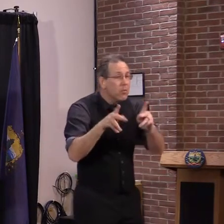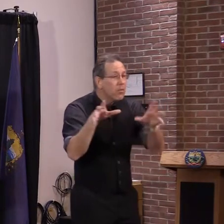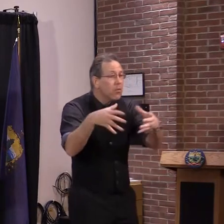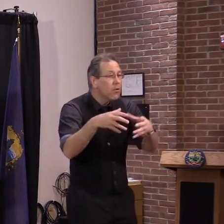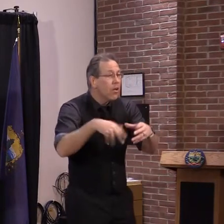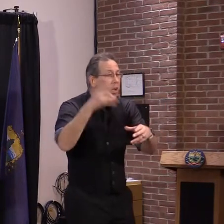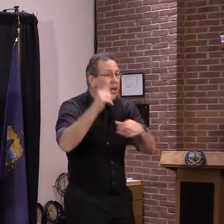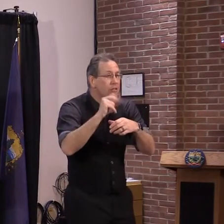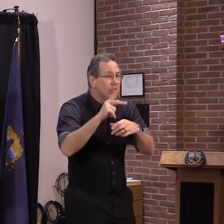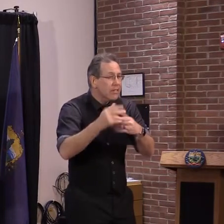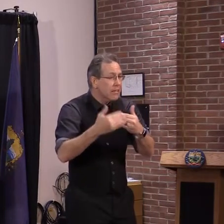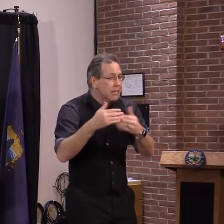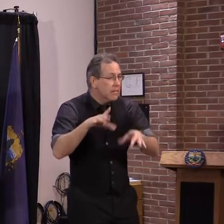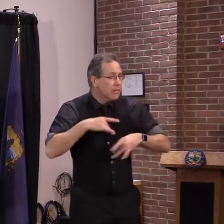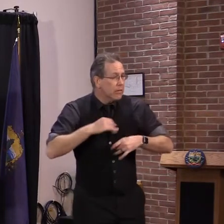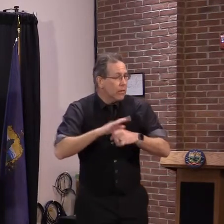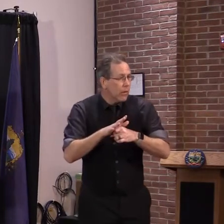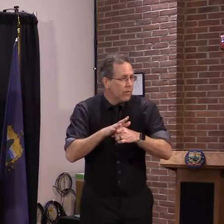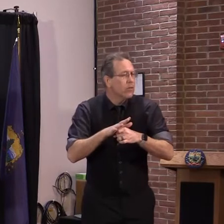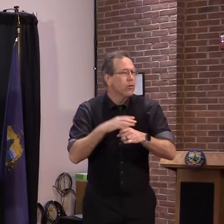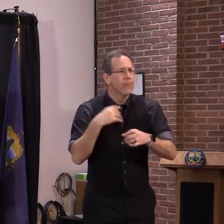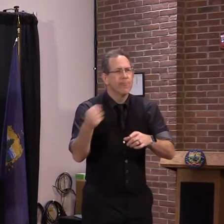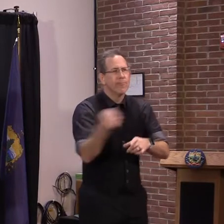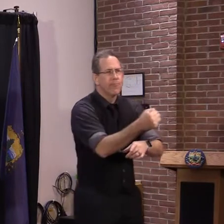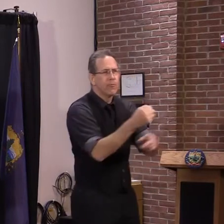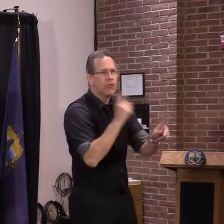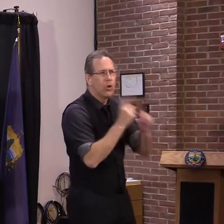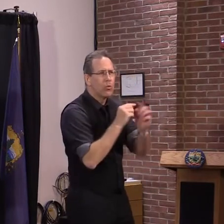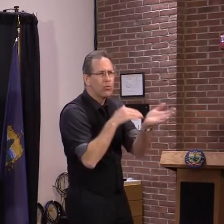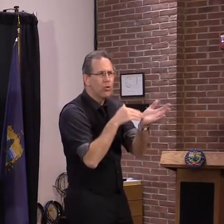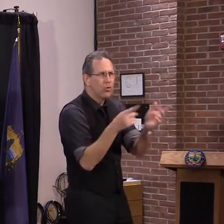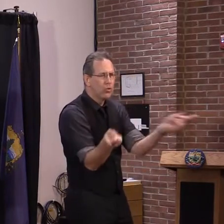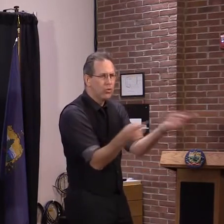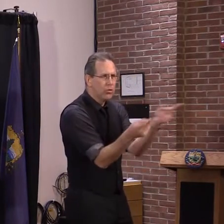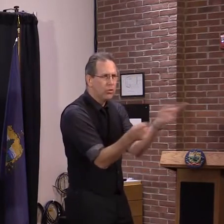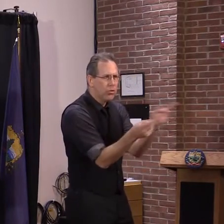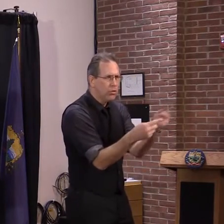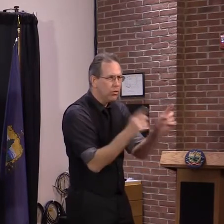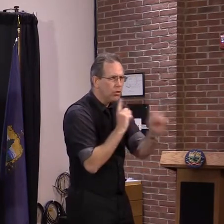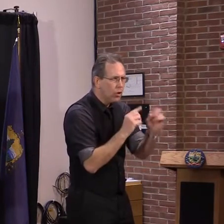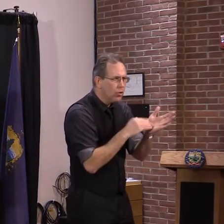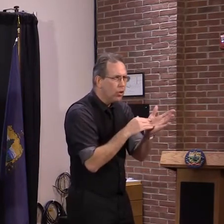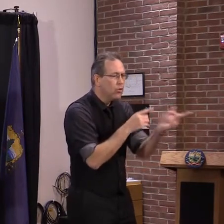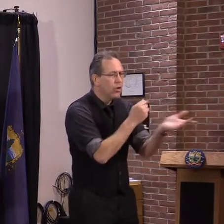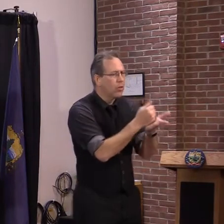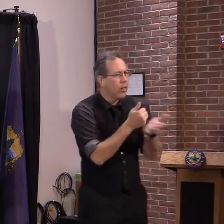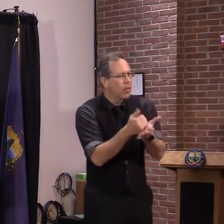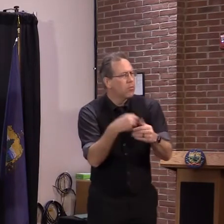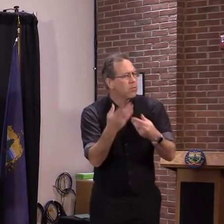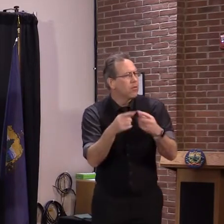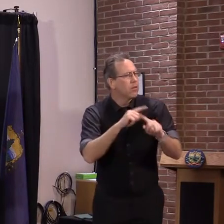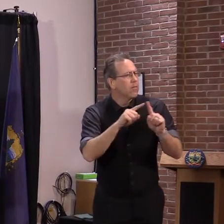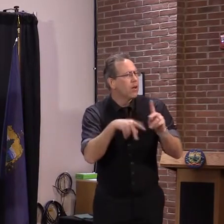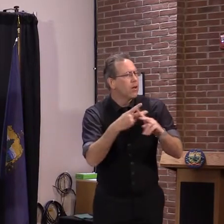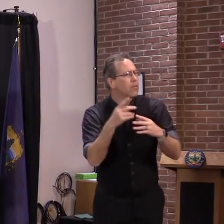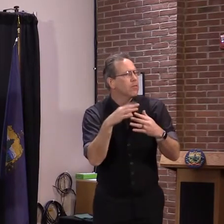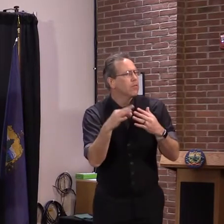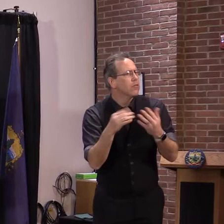out to your healthcare provider to discuss treatment options soon and as soon as you can get your result.